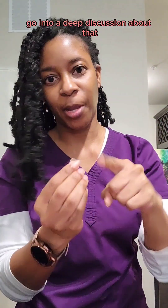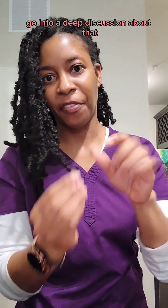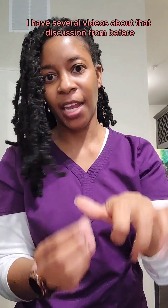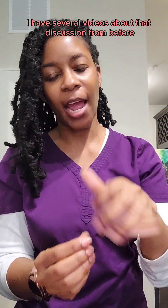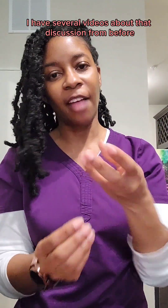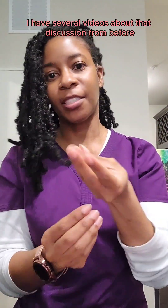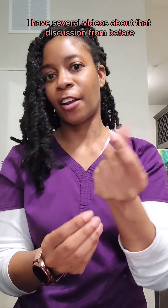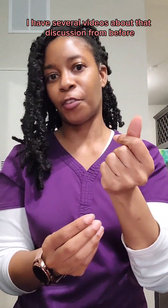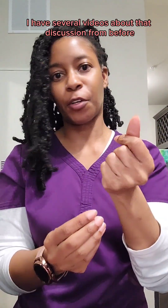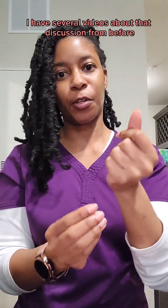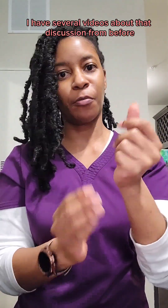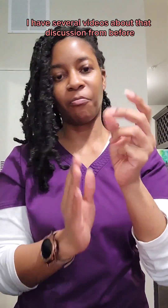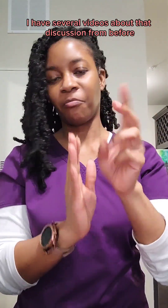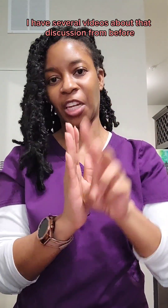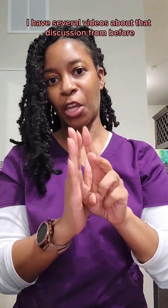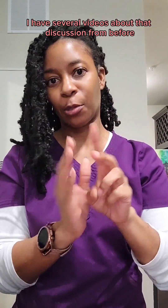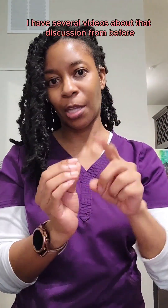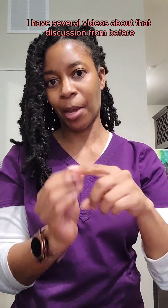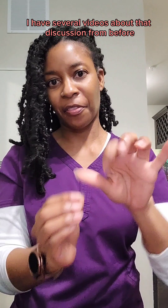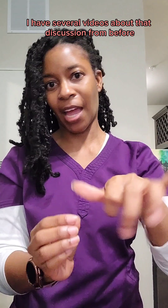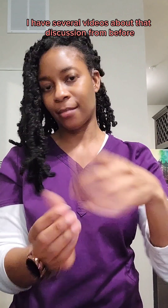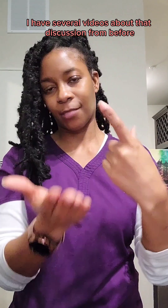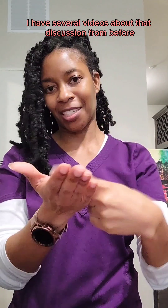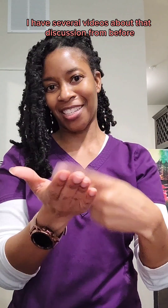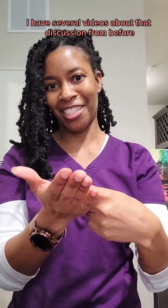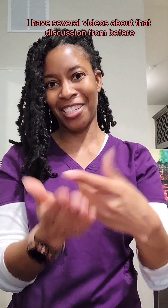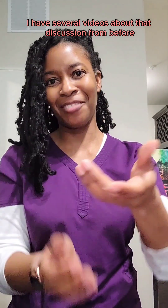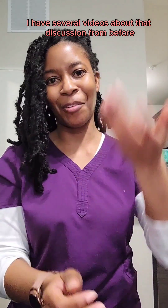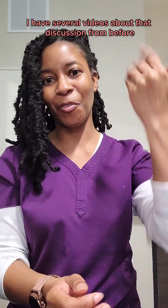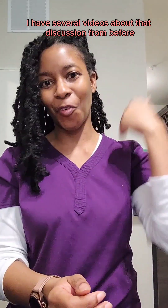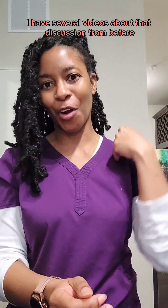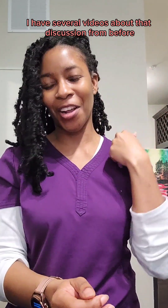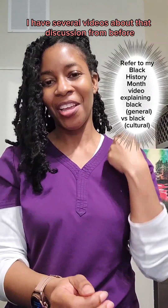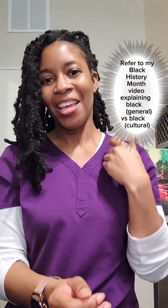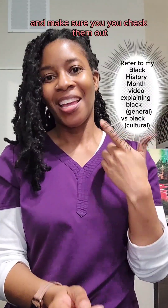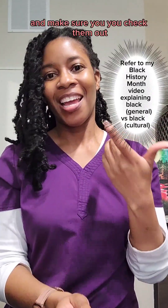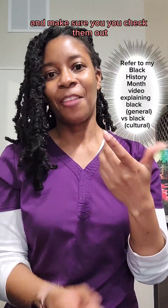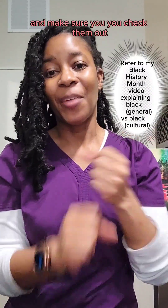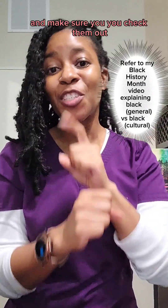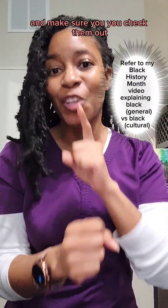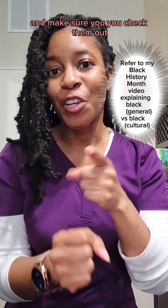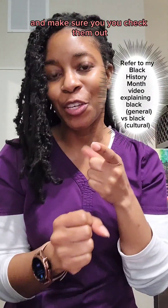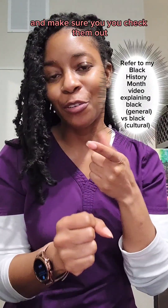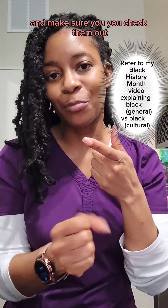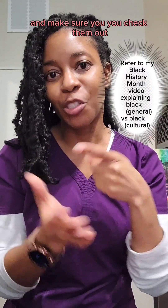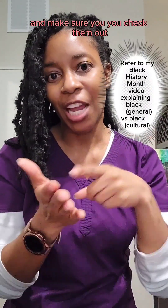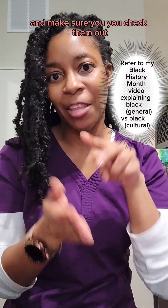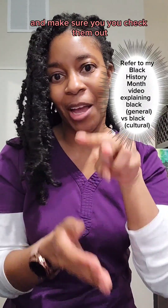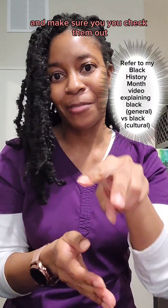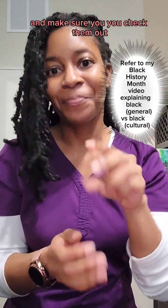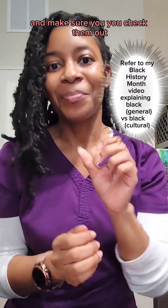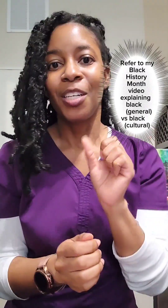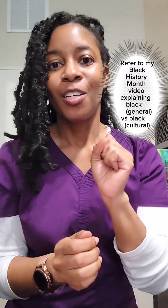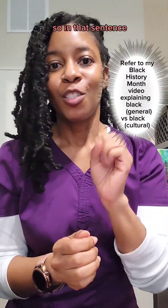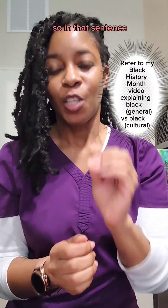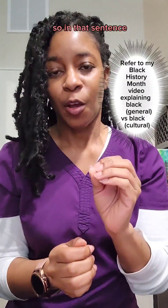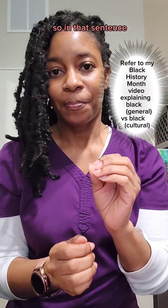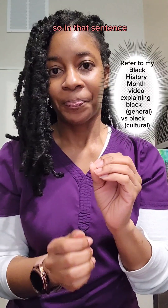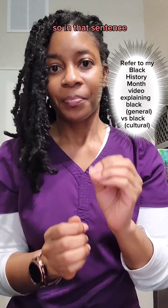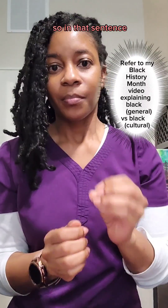that. I have several videos about that discussion from before, and make sure you check them out. So